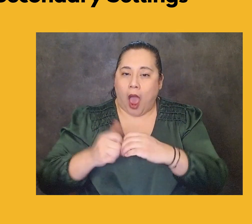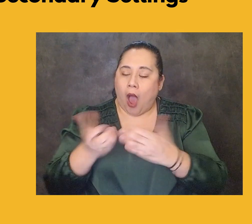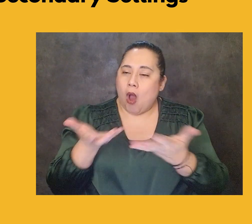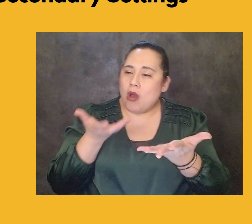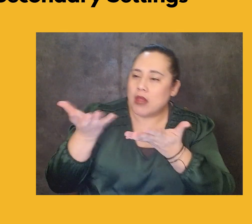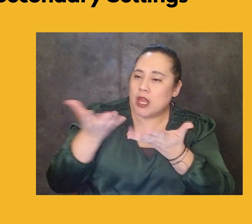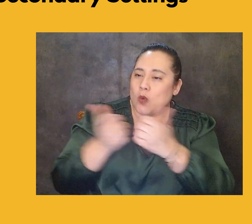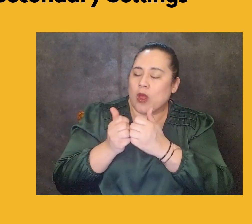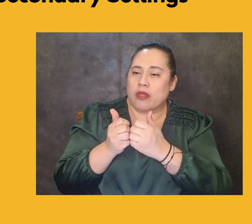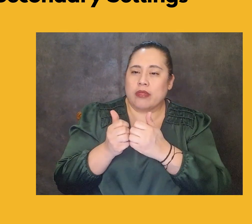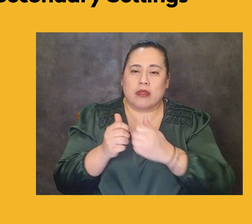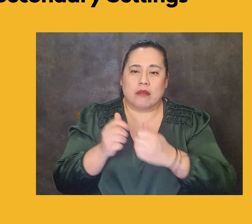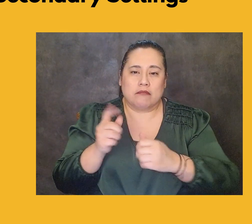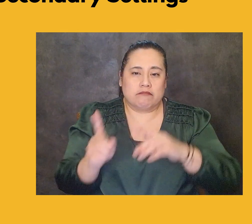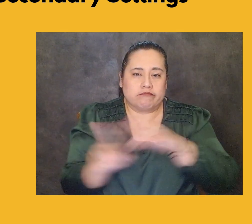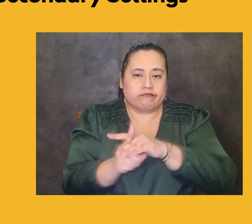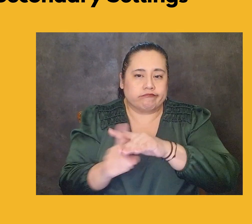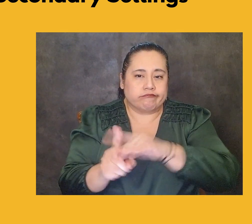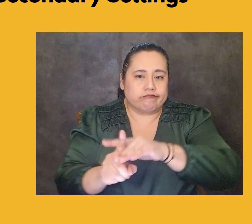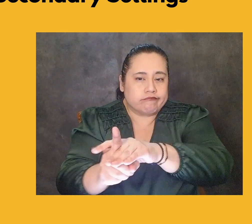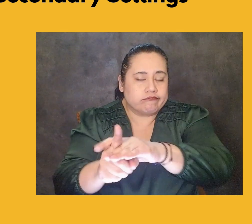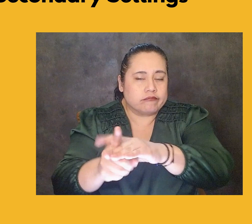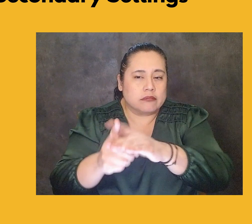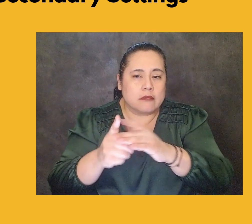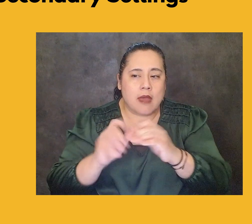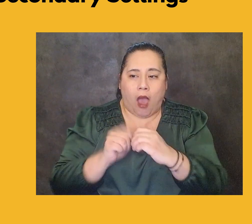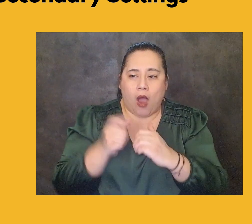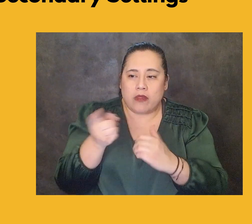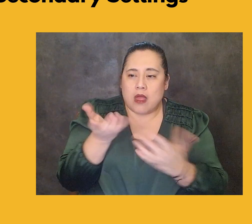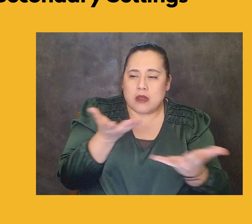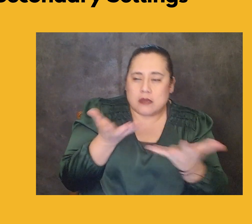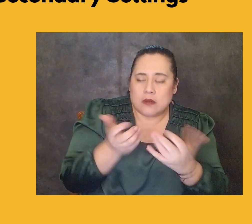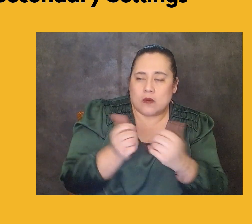deal with things that come up, how they deal with,